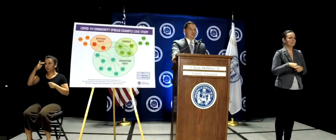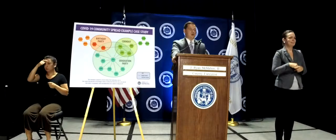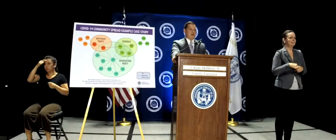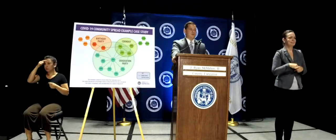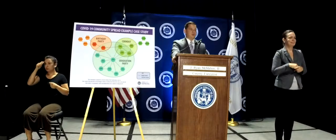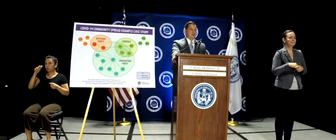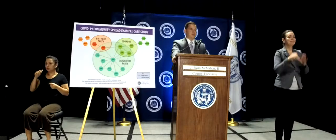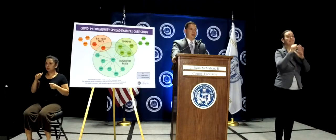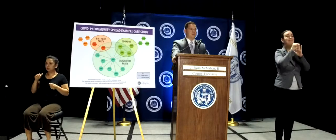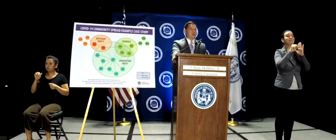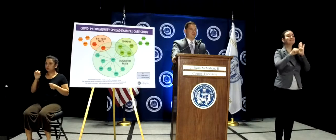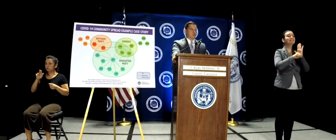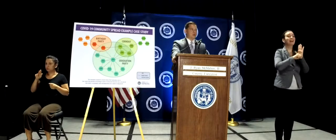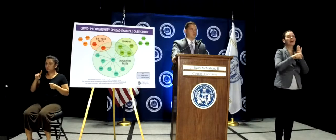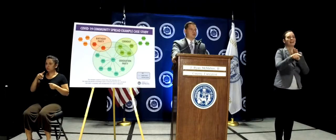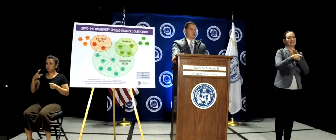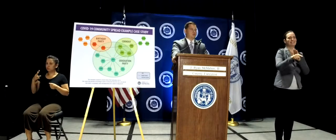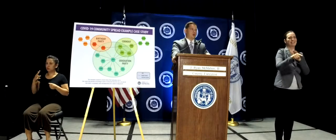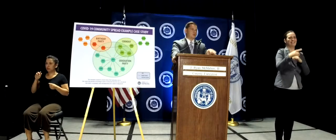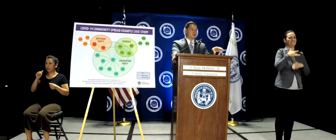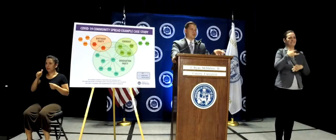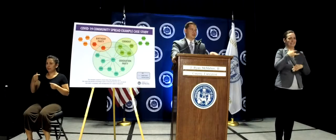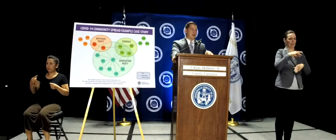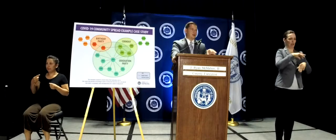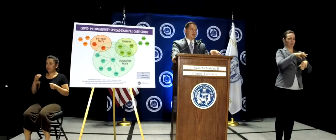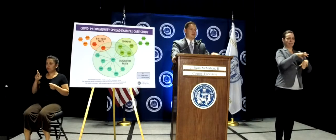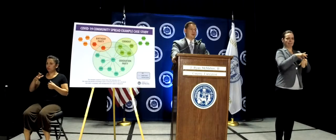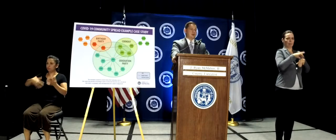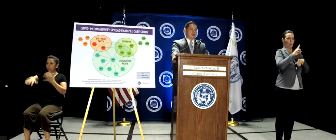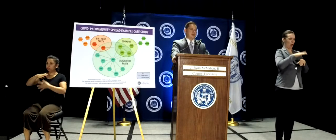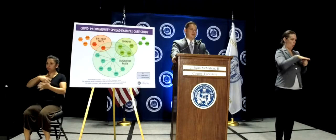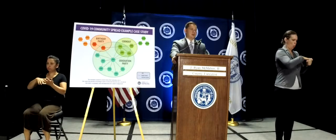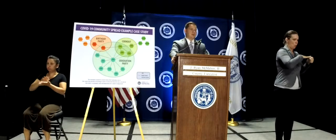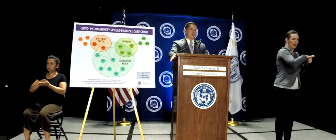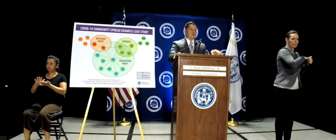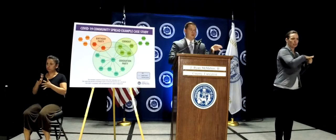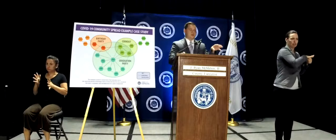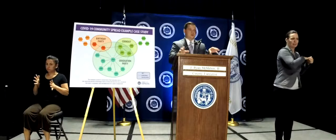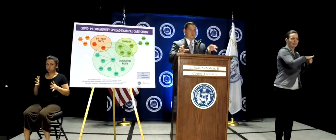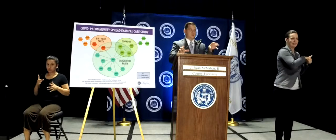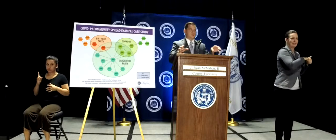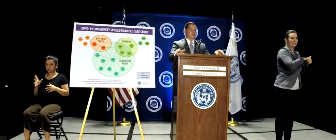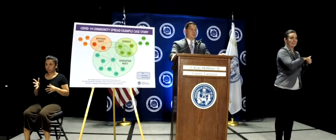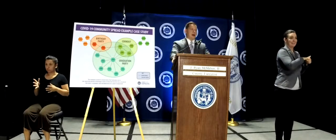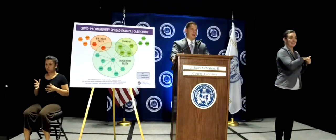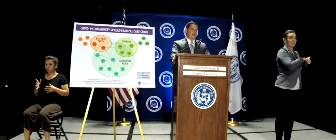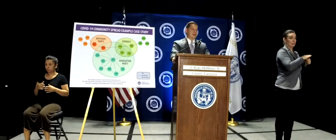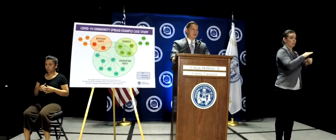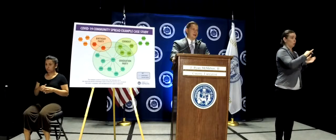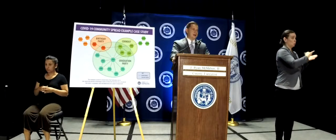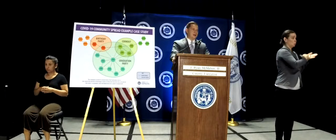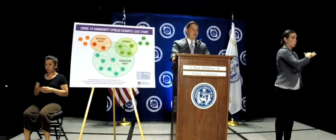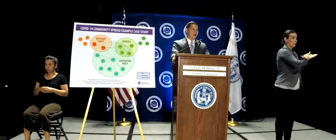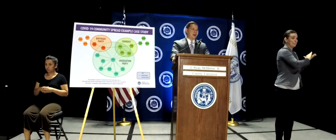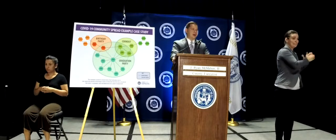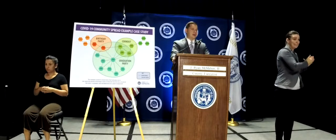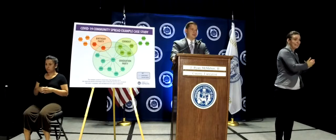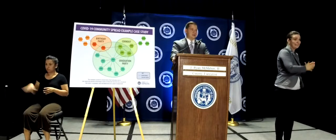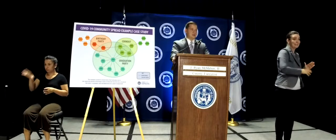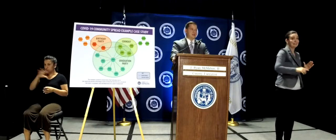we geographically, population-wise, we're so diverse as a state, and everybody's in a little different spot.